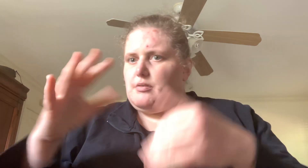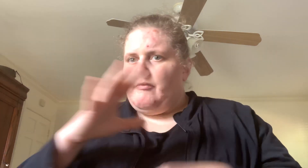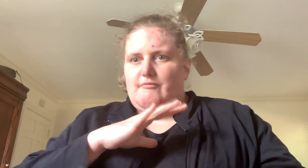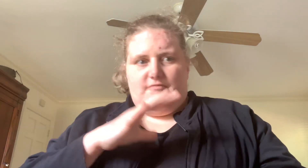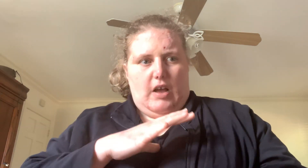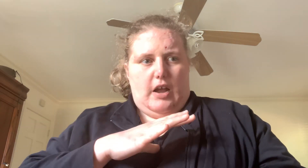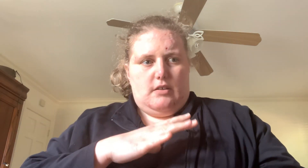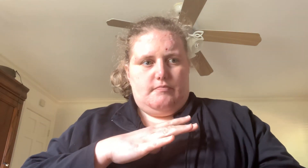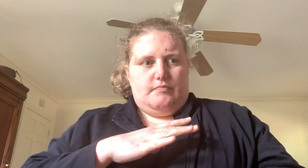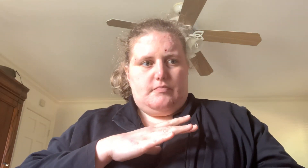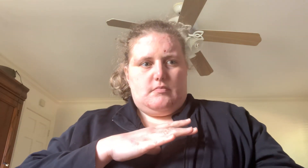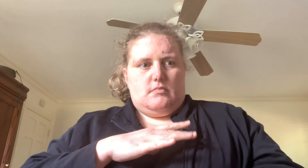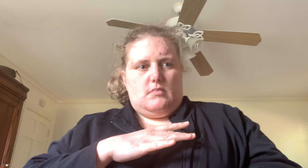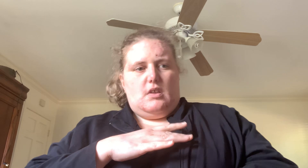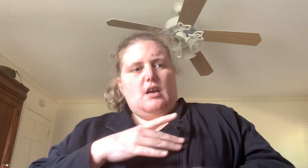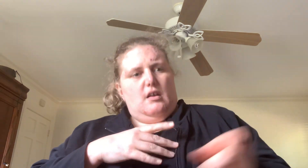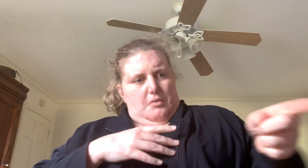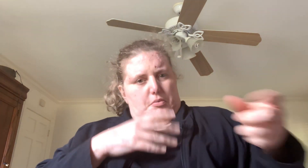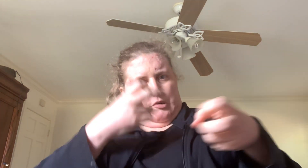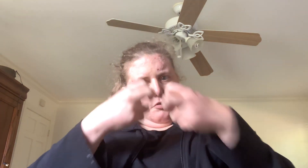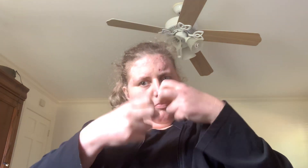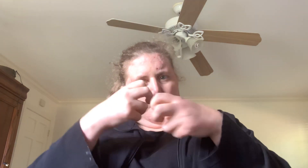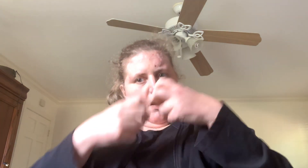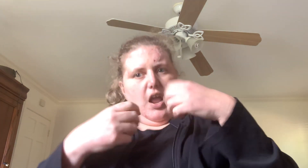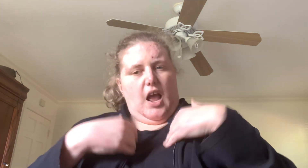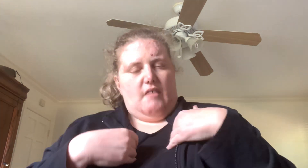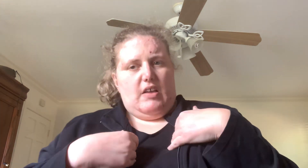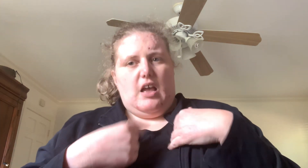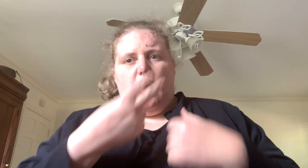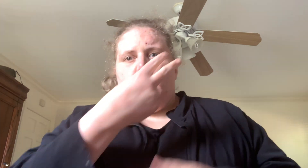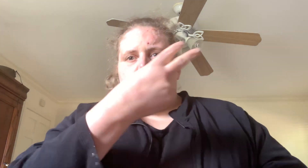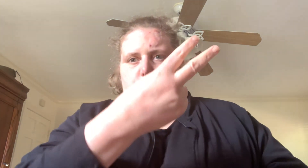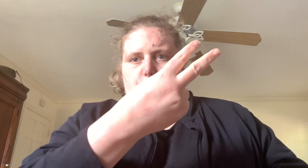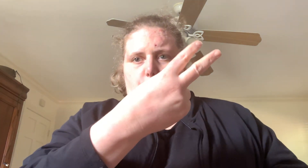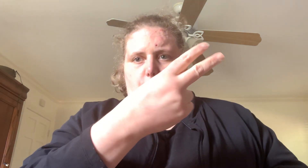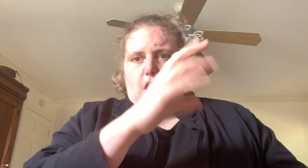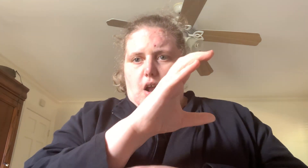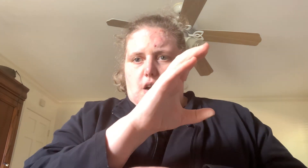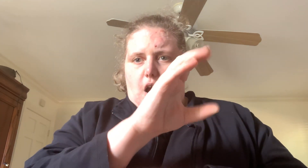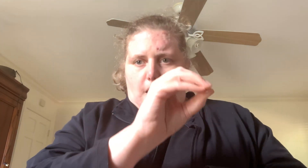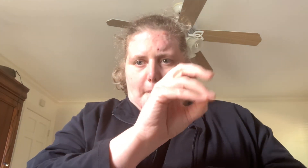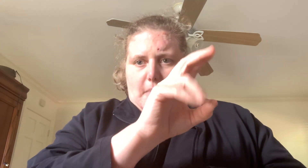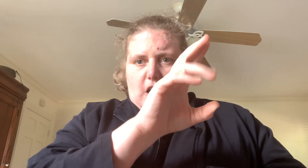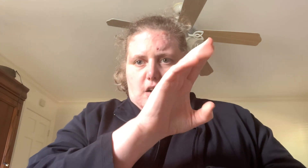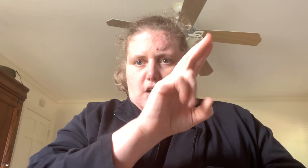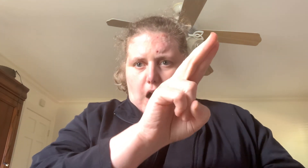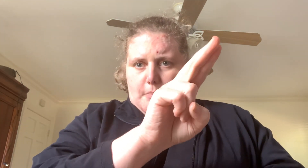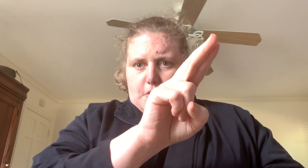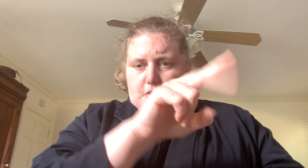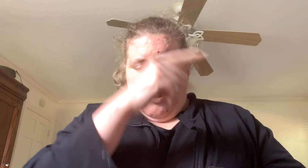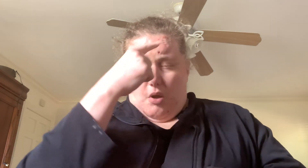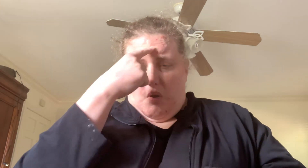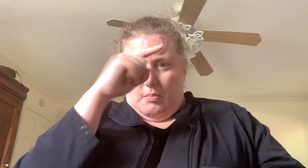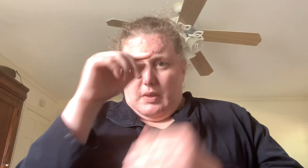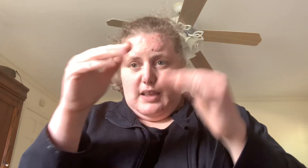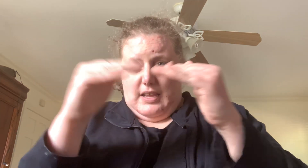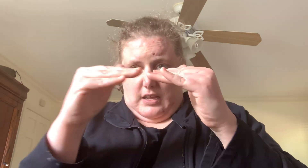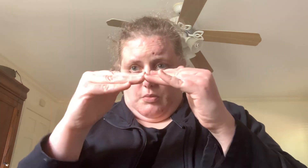oxygen. You have 2 coppers for every 2 copper oxides. You have 1 oxygen for every 2